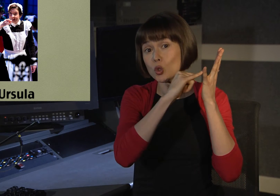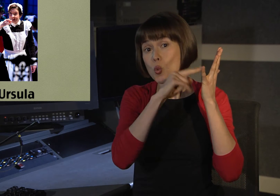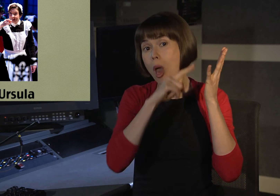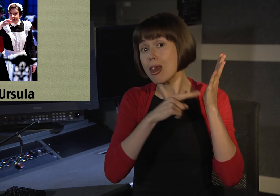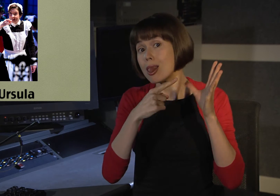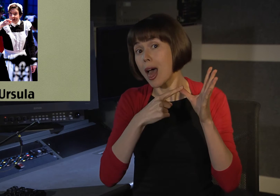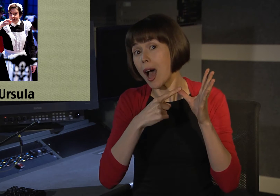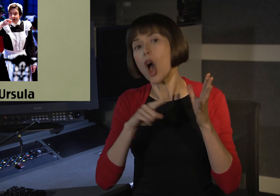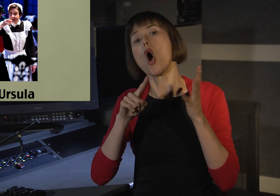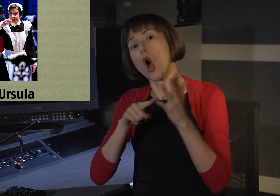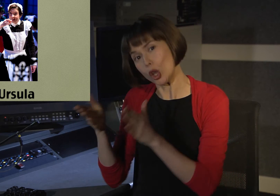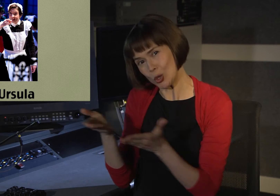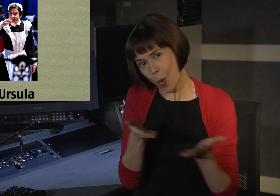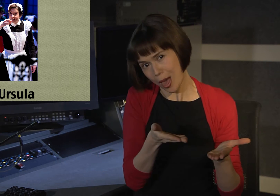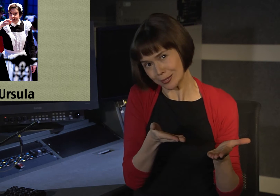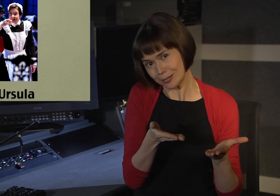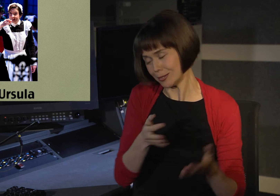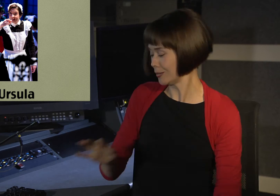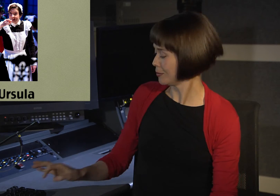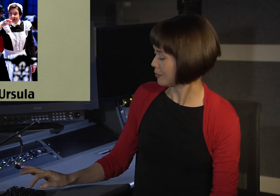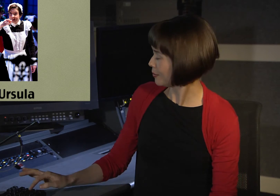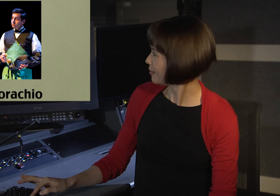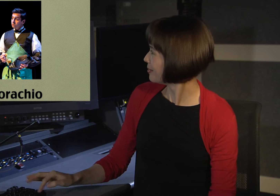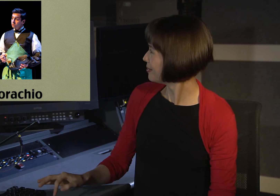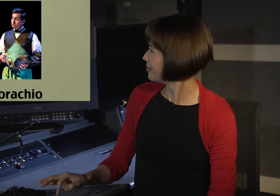Ursula, and here's hers.